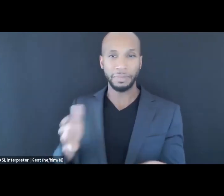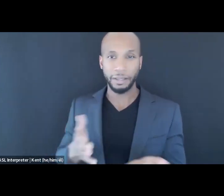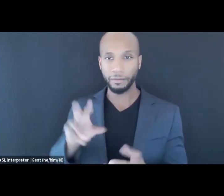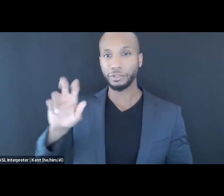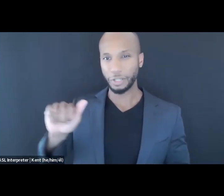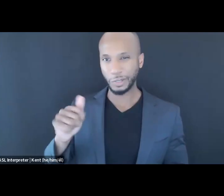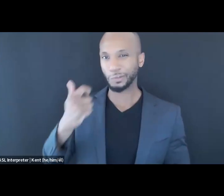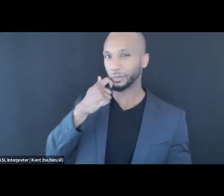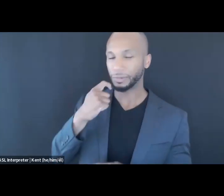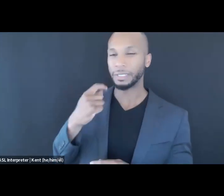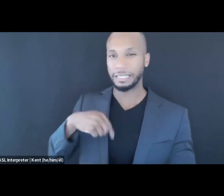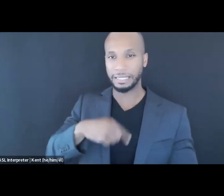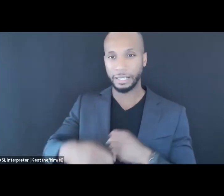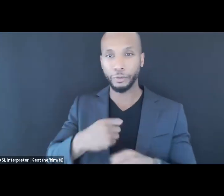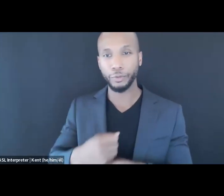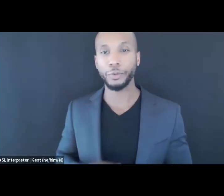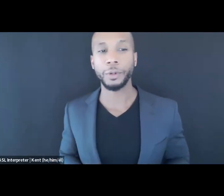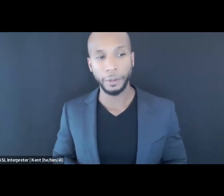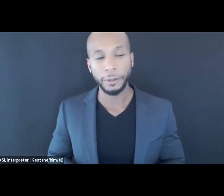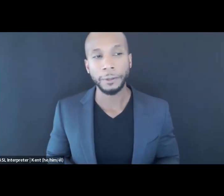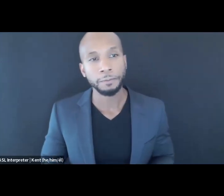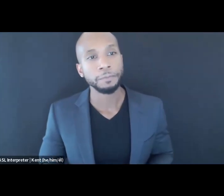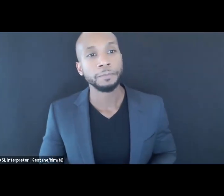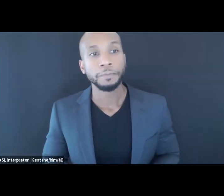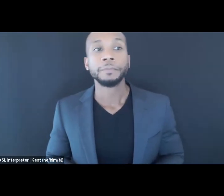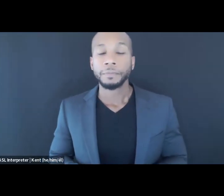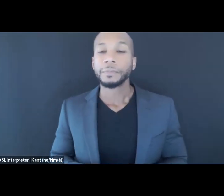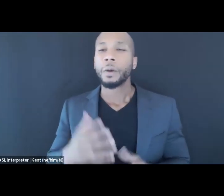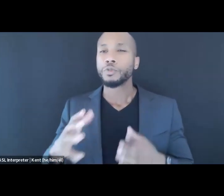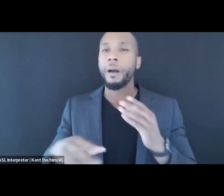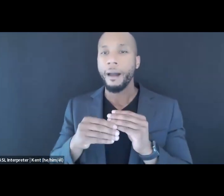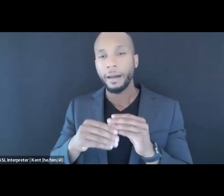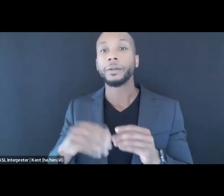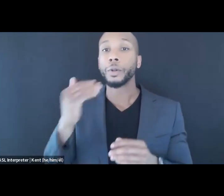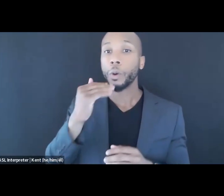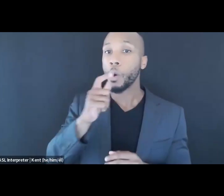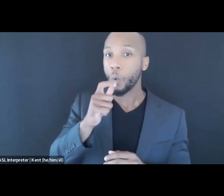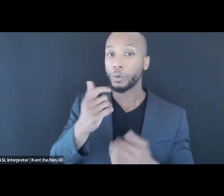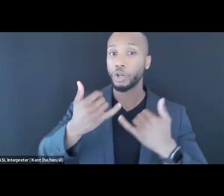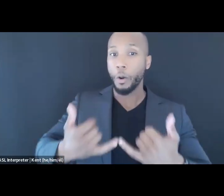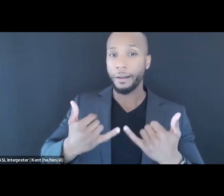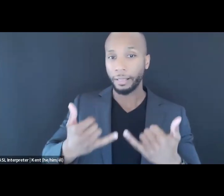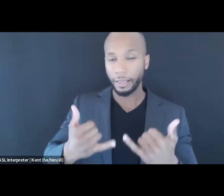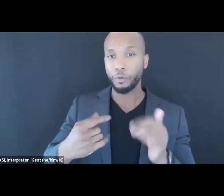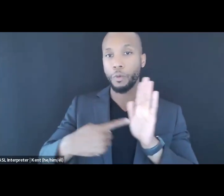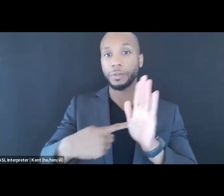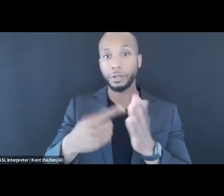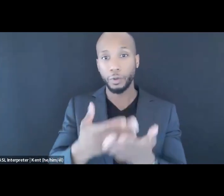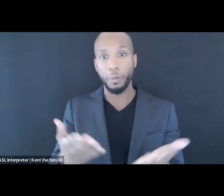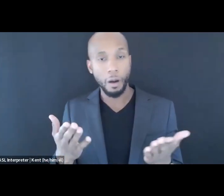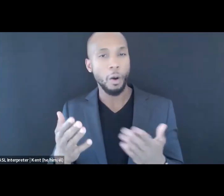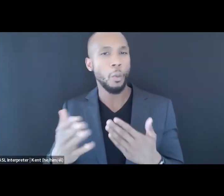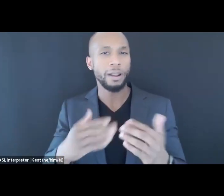Virginia earlier this year. Um, and, and just to add, knowing who's currently representing you